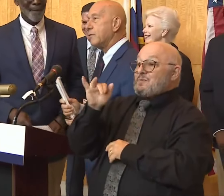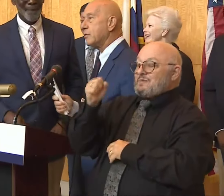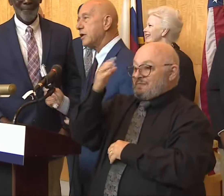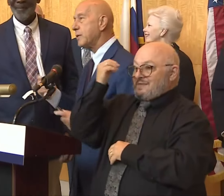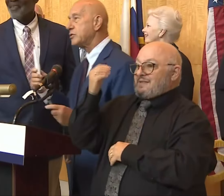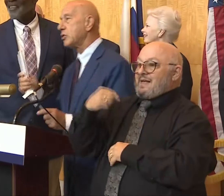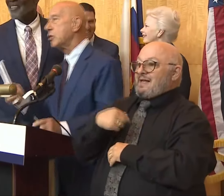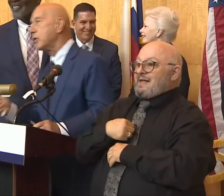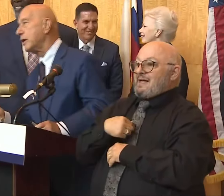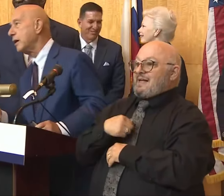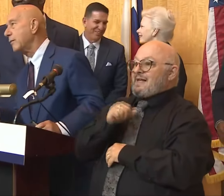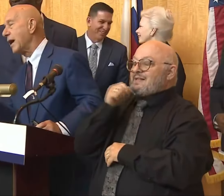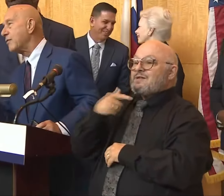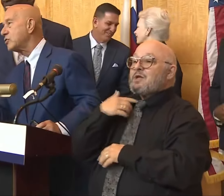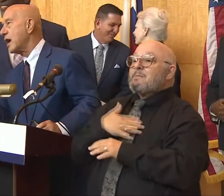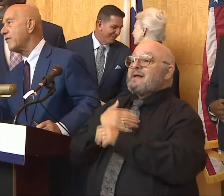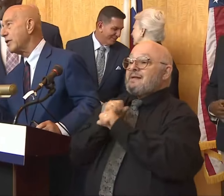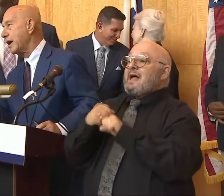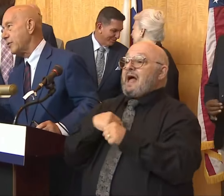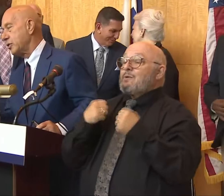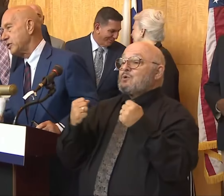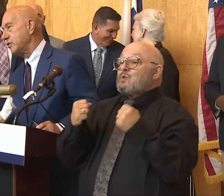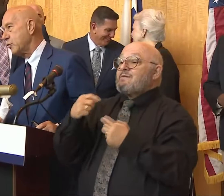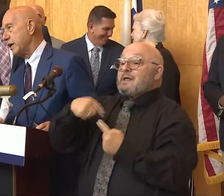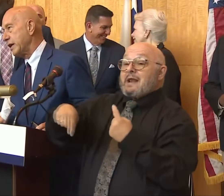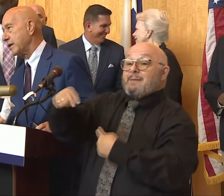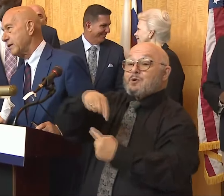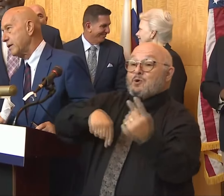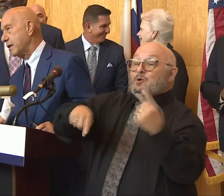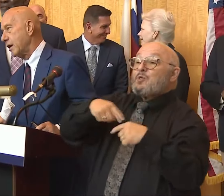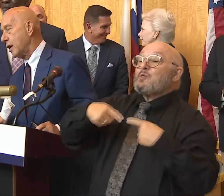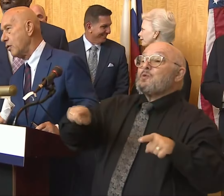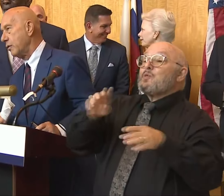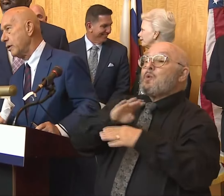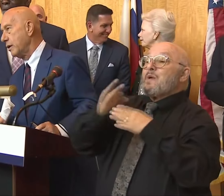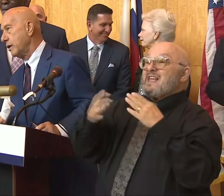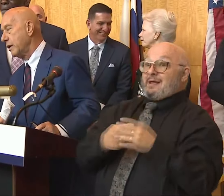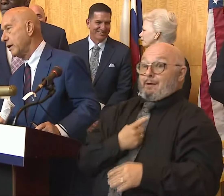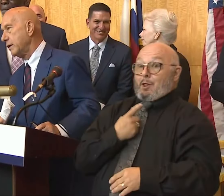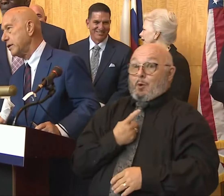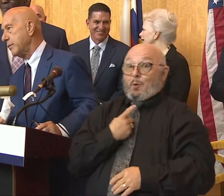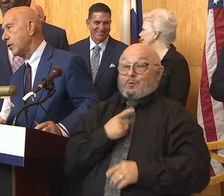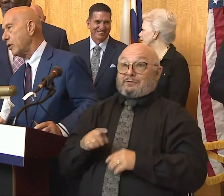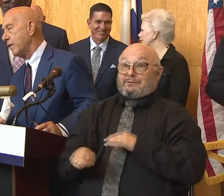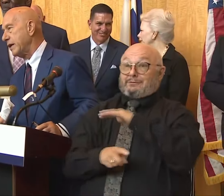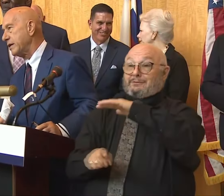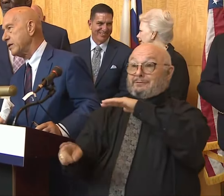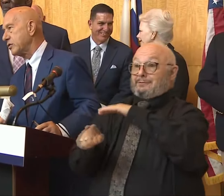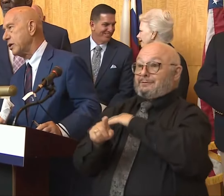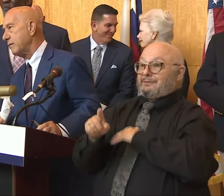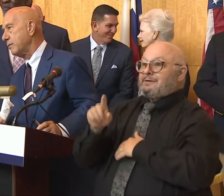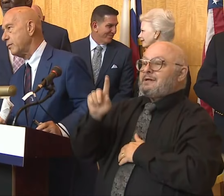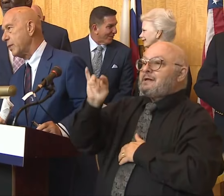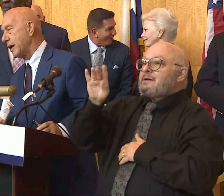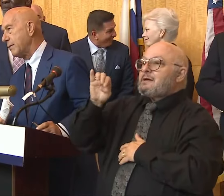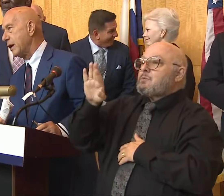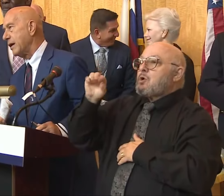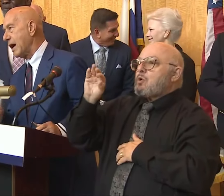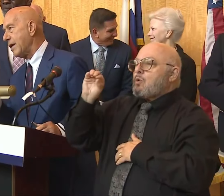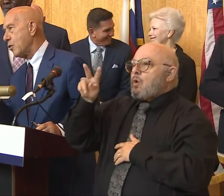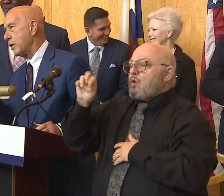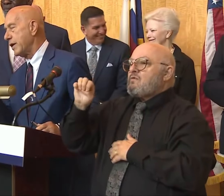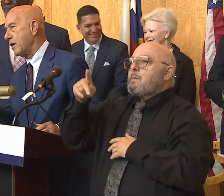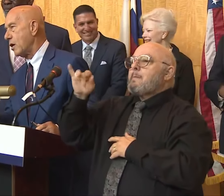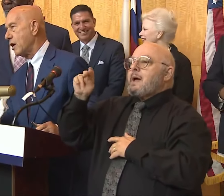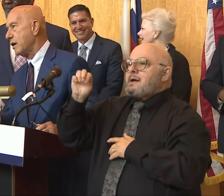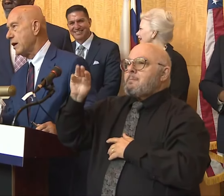was driving, don't tell my security, but I was driving the neighborhoods this weekend alone. Timber Grove, 18th Street, Pine Mall.